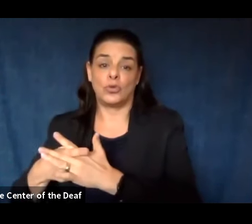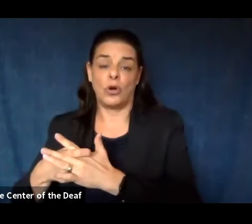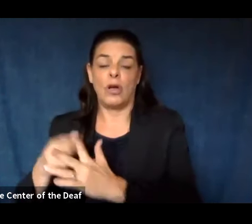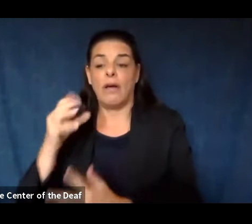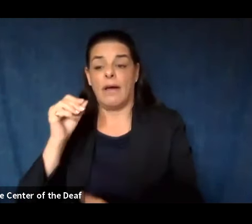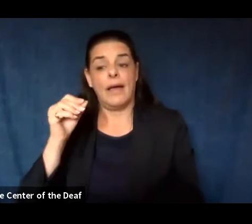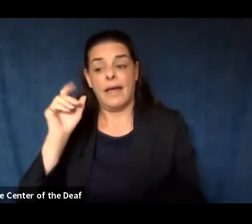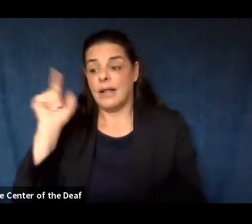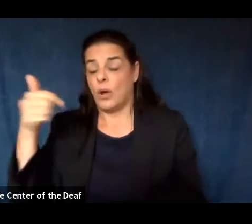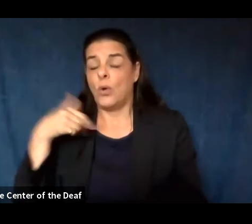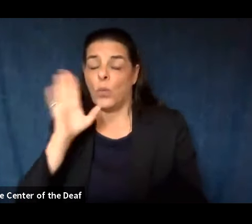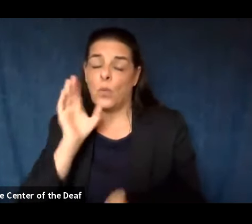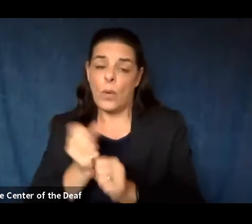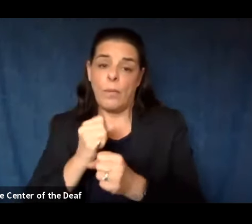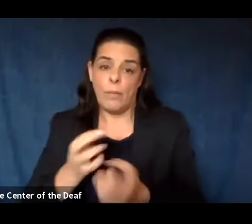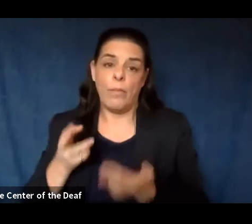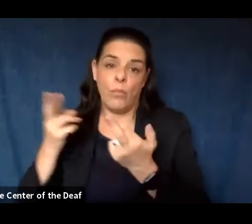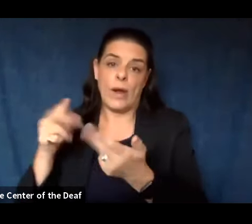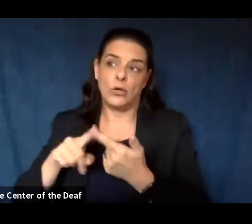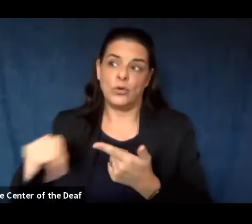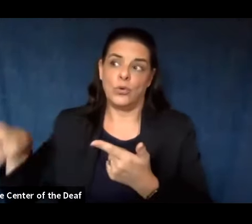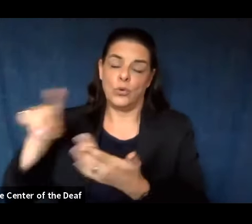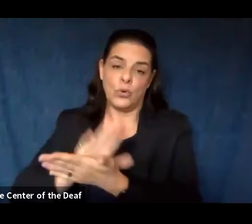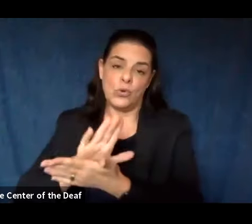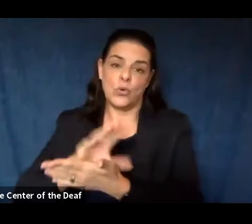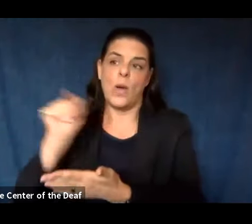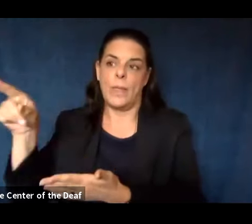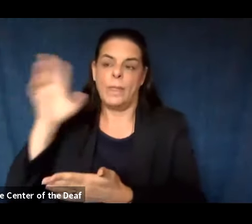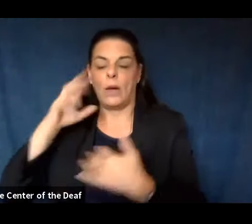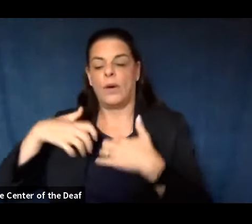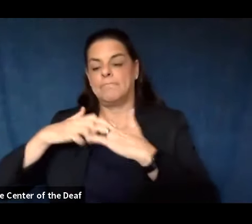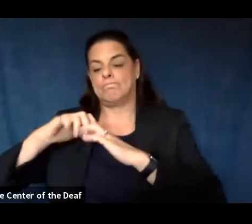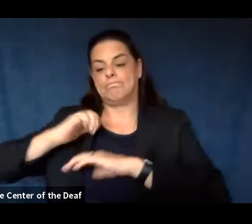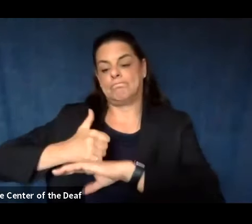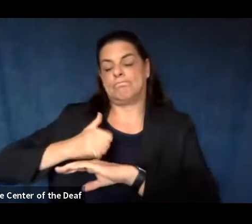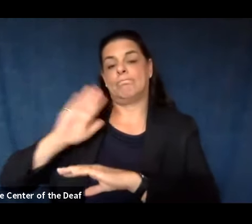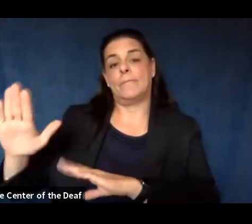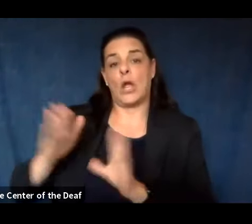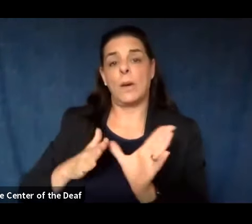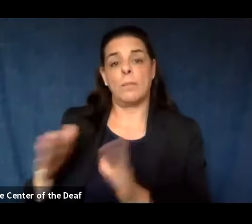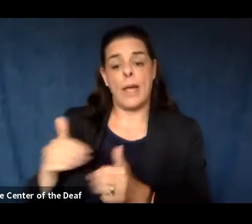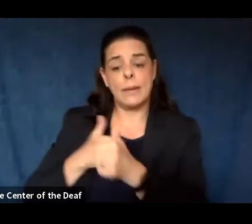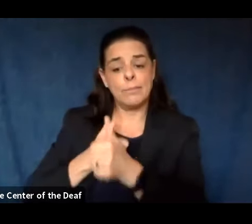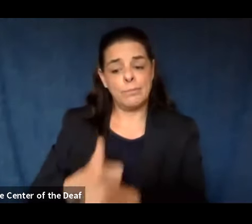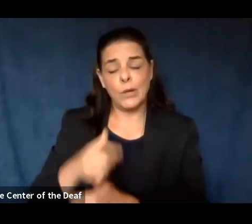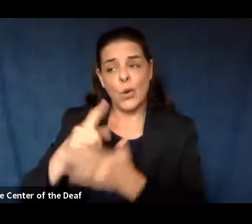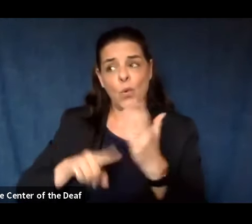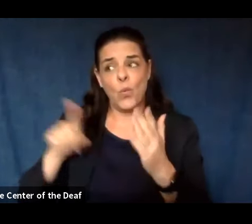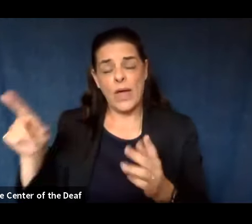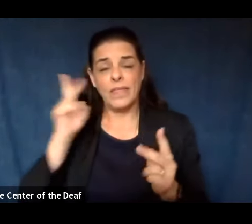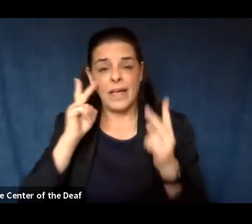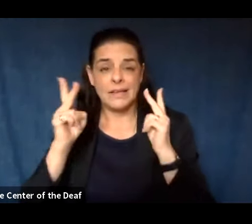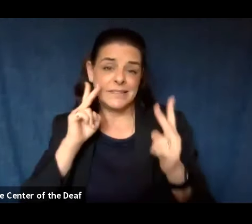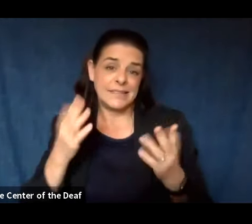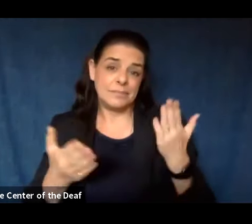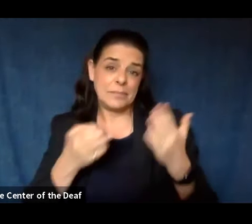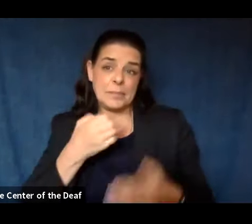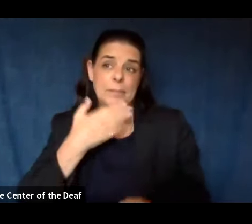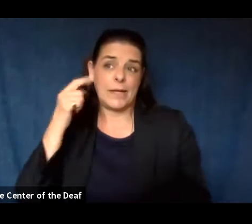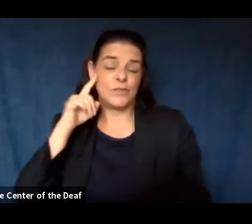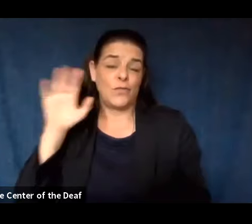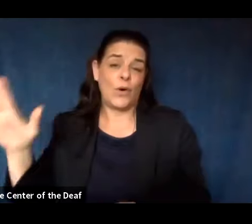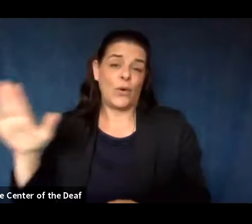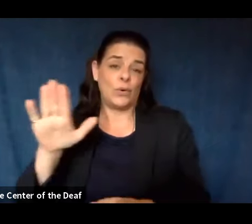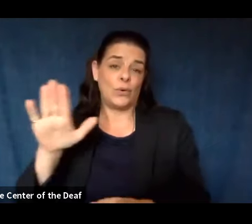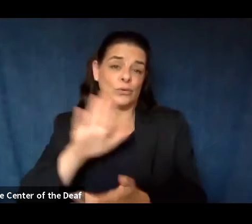we'll make recommendations to the schools, and they'll implement their plans based on what they see is best for the schools